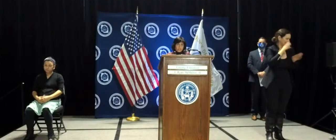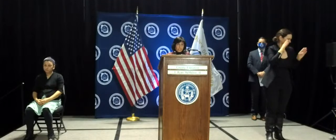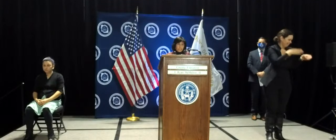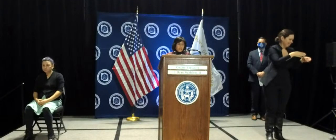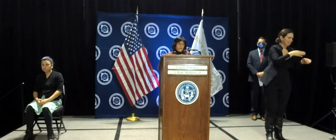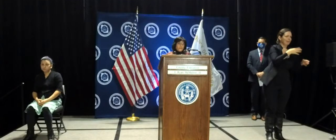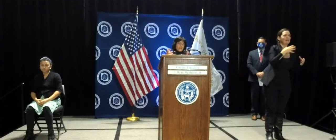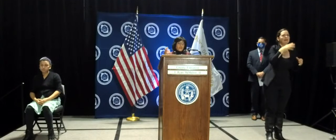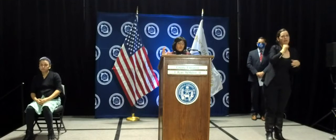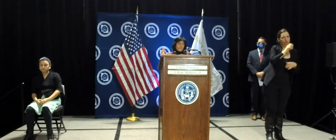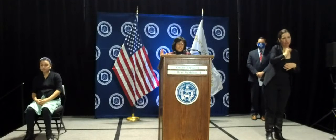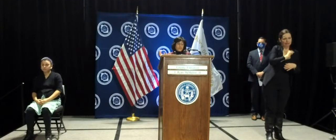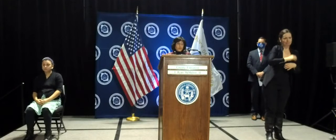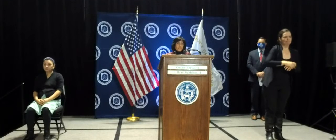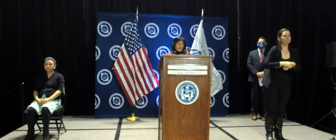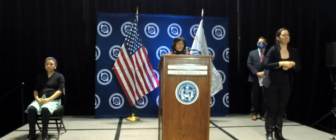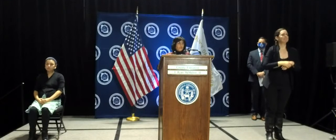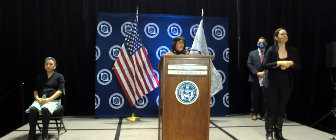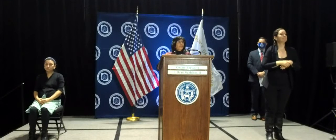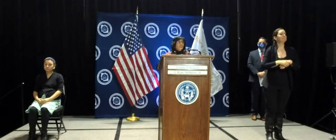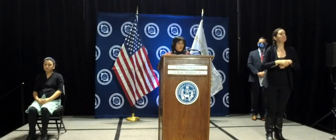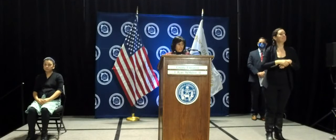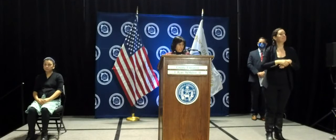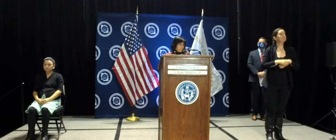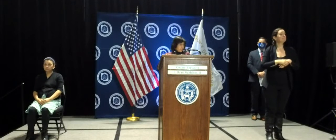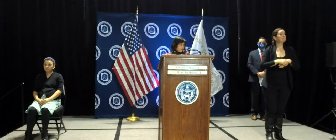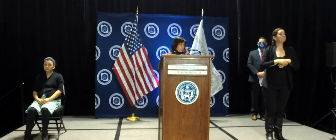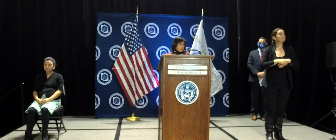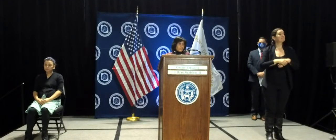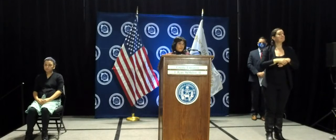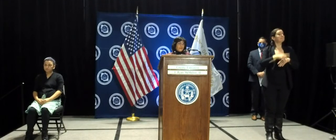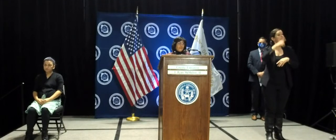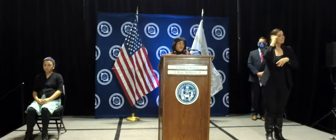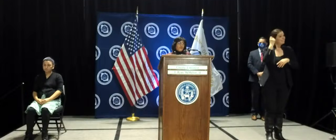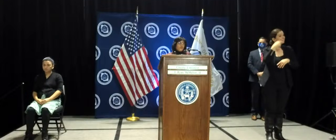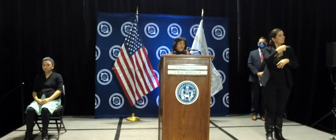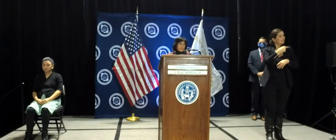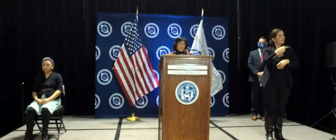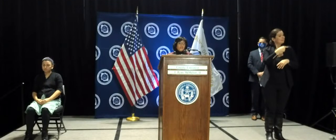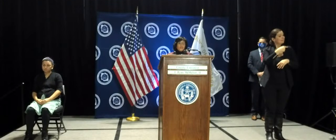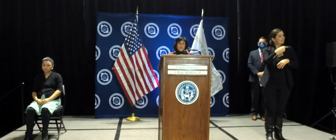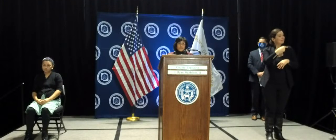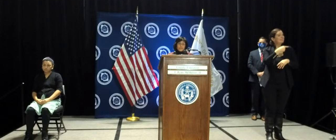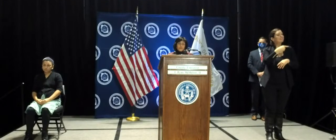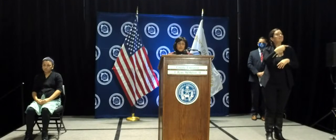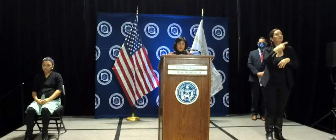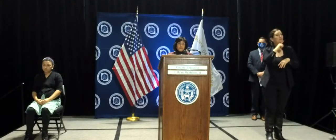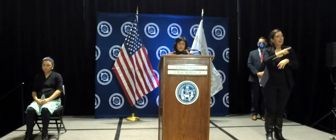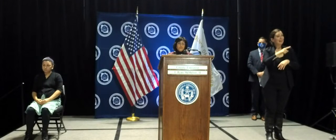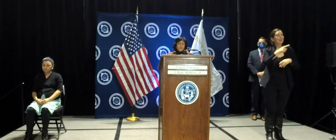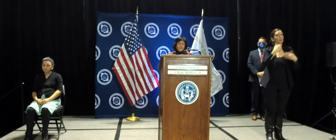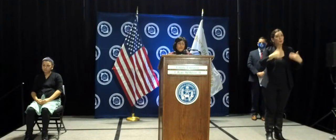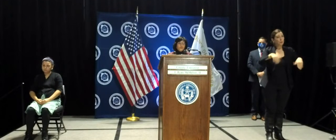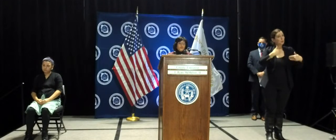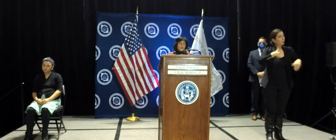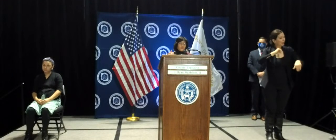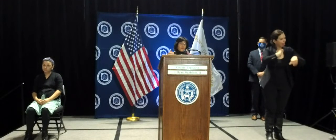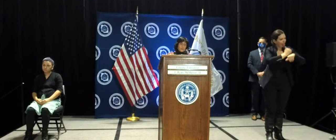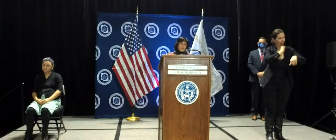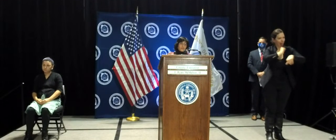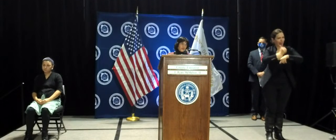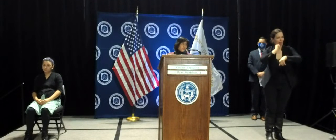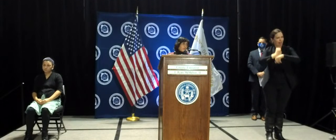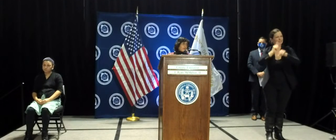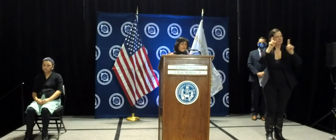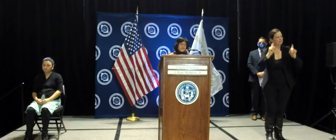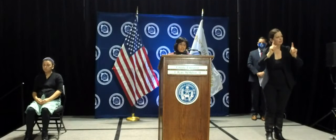of testing, that we can roll it out and build on it, essentially. So we as a local health department will